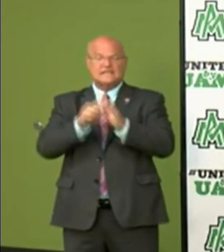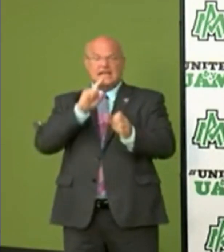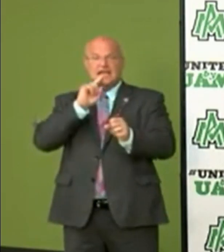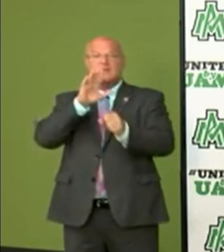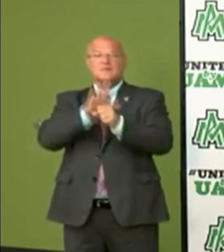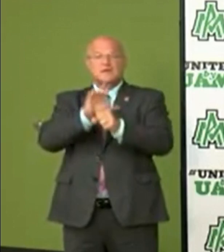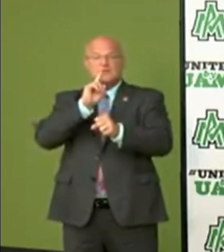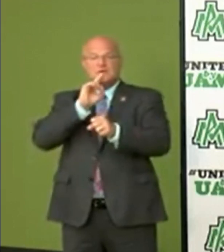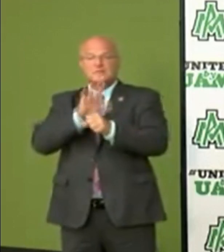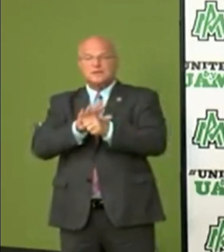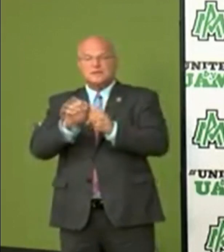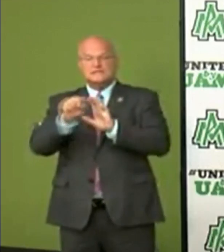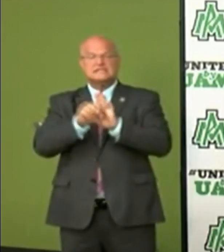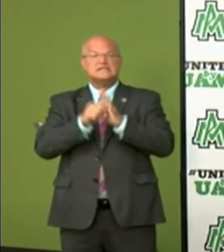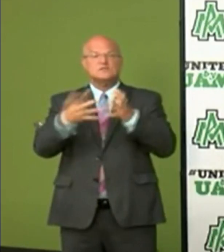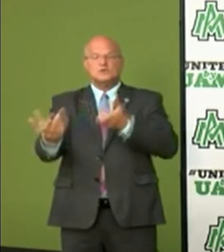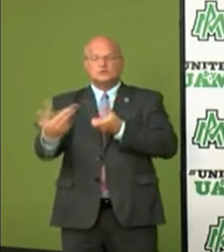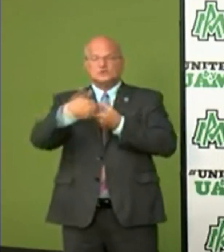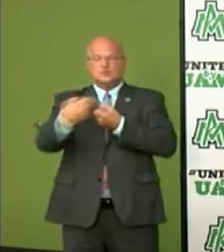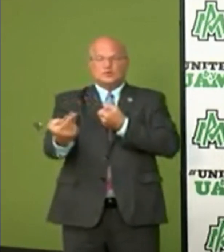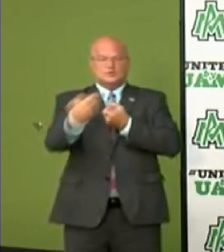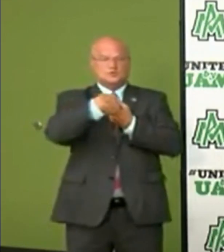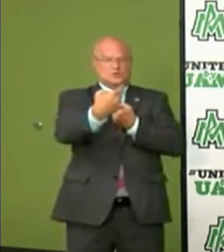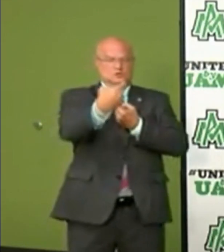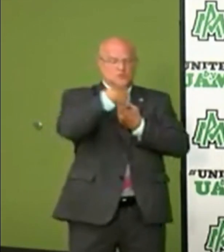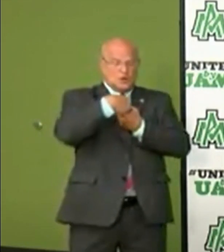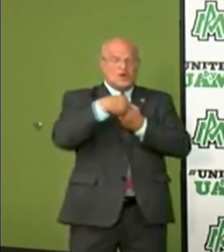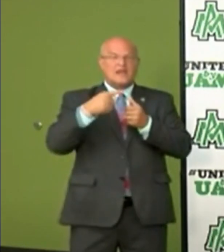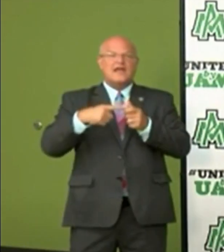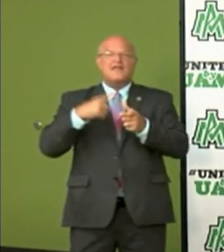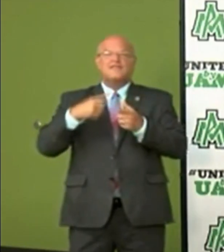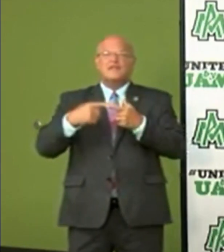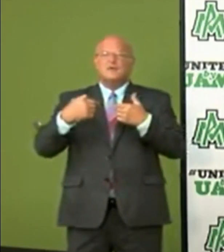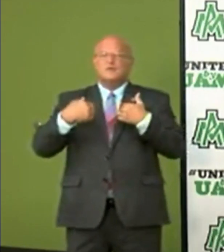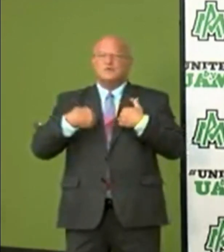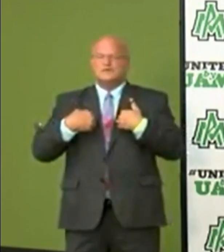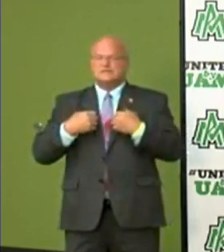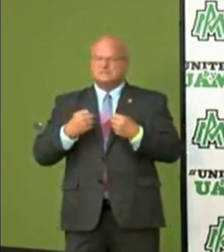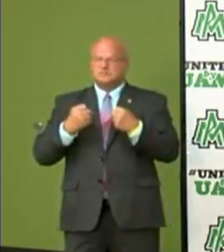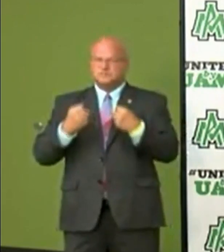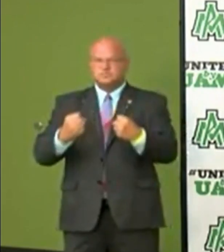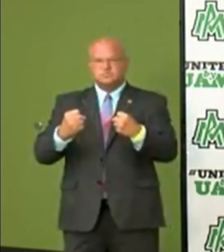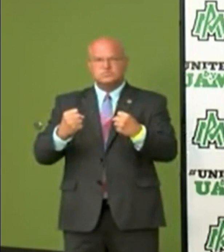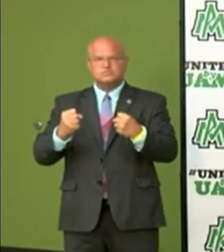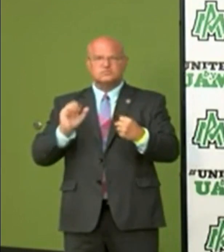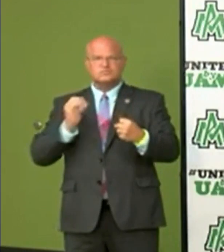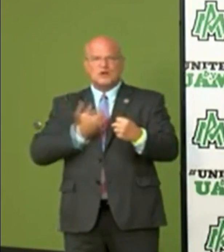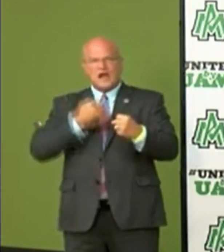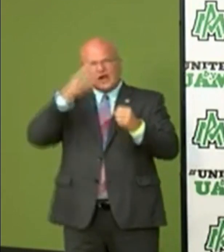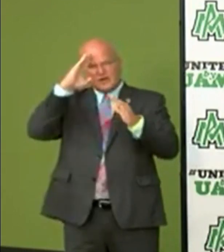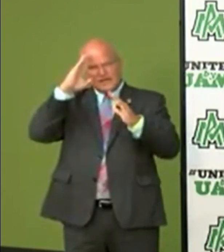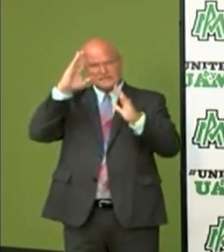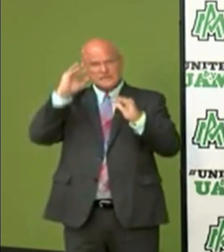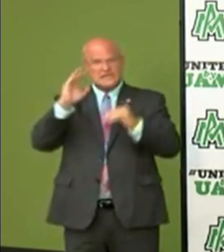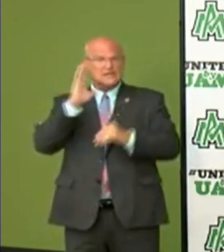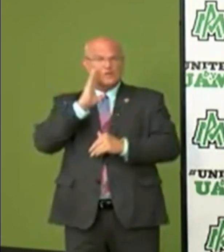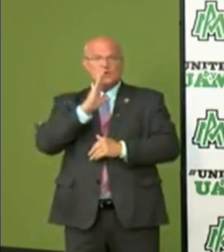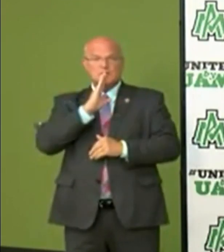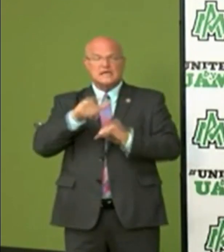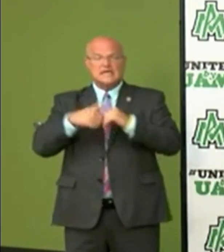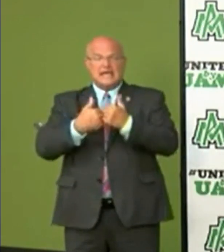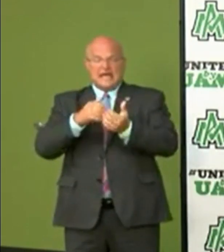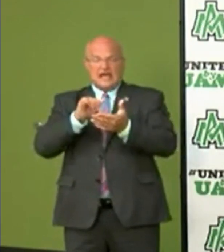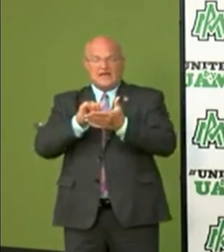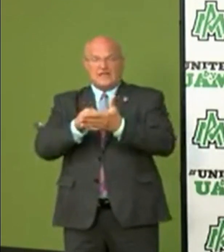commitments will be and what states want to join this, then we'll be able to get concrete as to what our expectations are and how